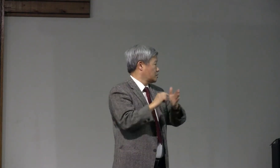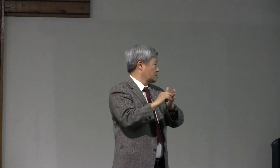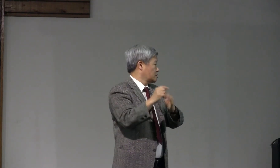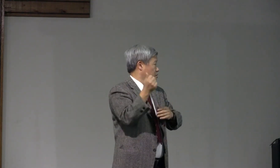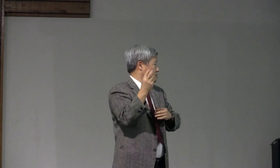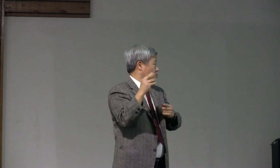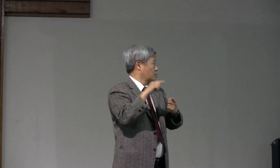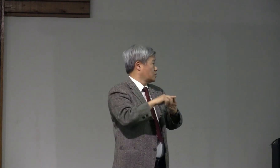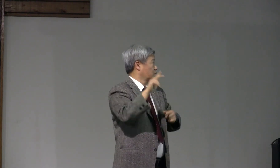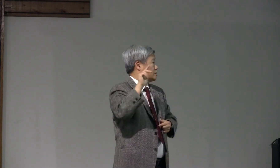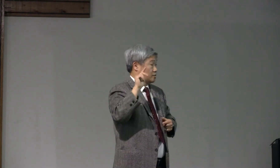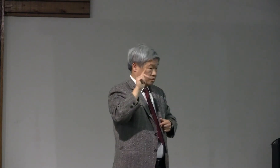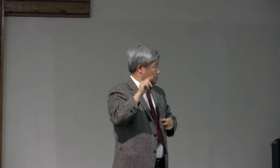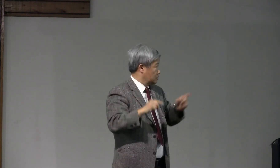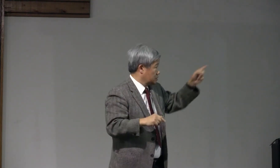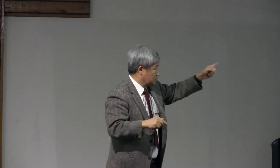The Old Testament Chronicles,